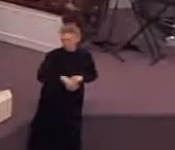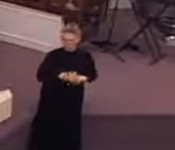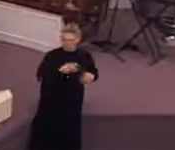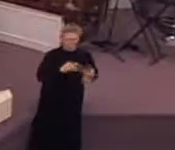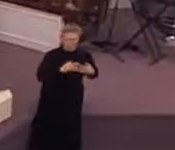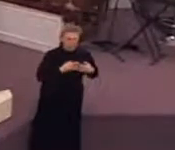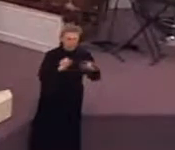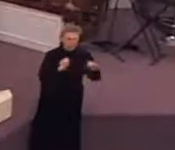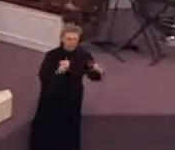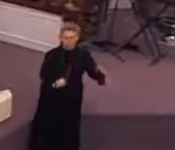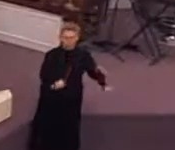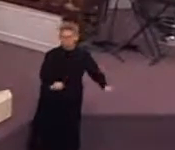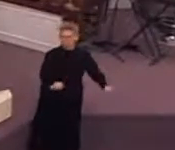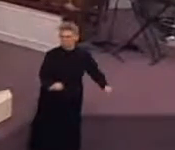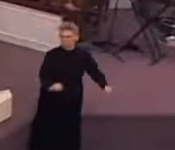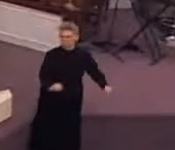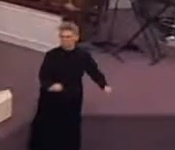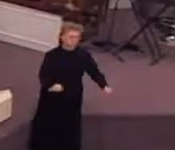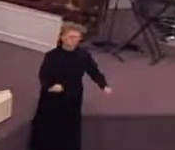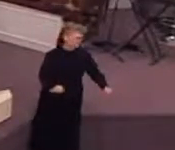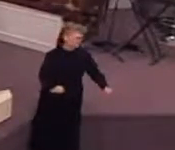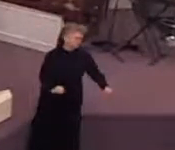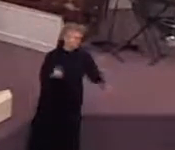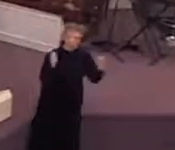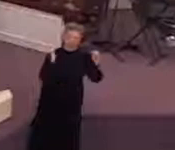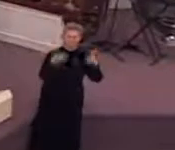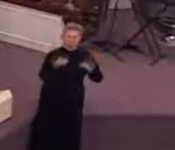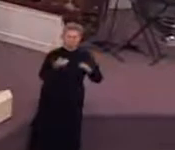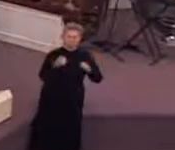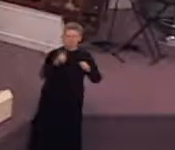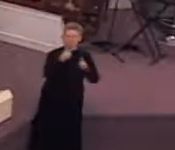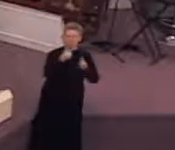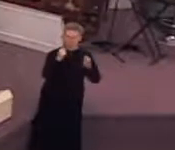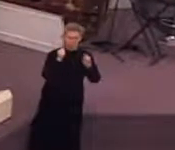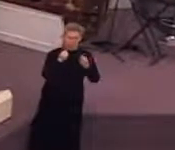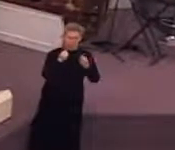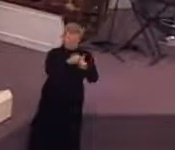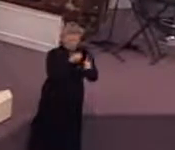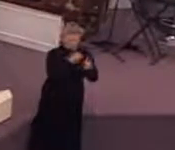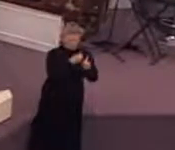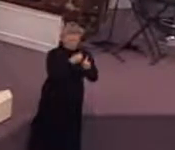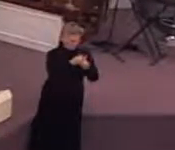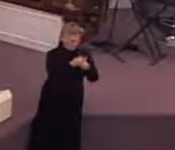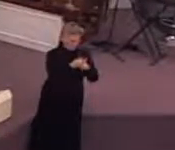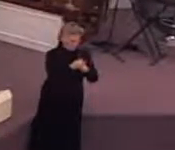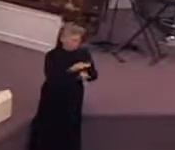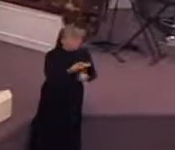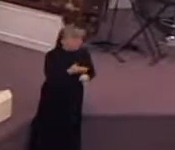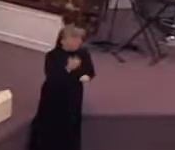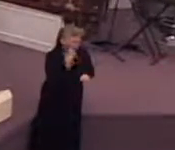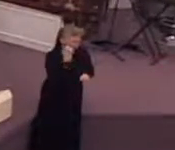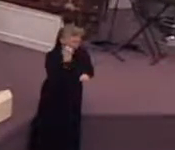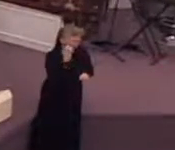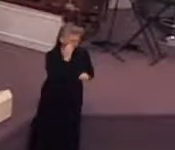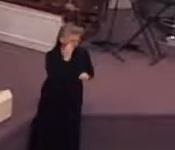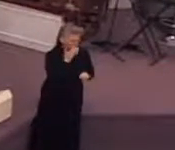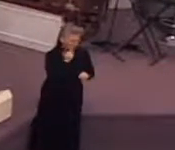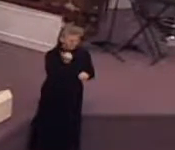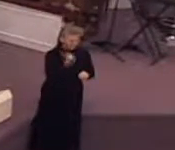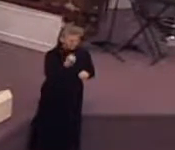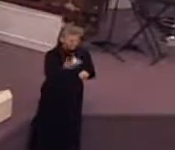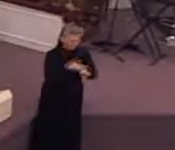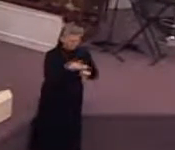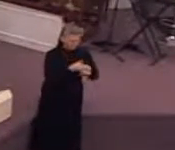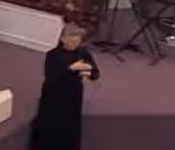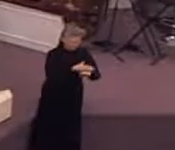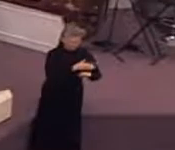They seem to be wrapped up in themselves and their own agendas. And those who should know better, they are growing increasingly